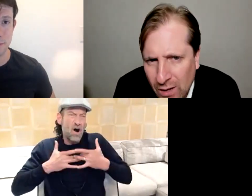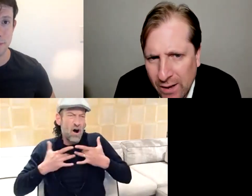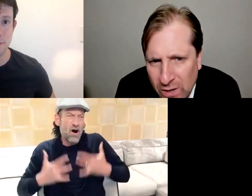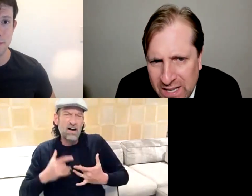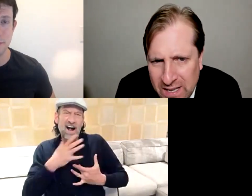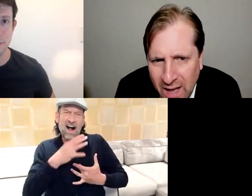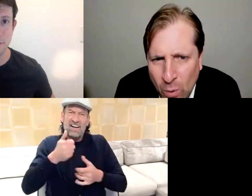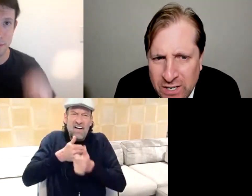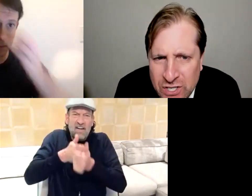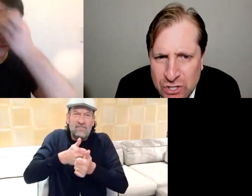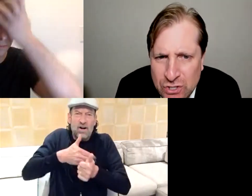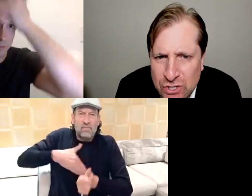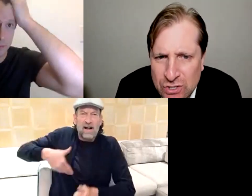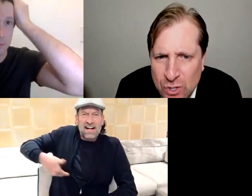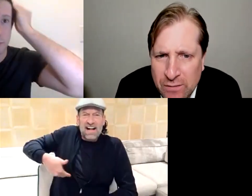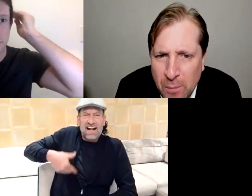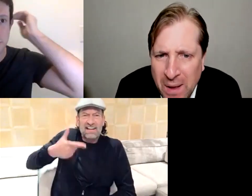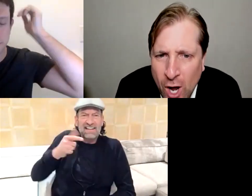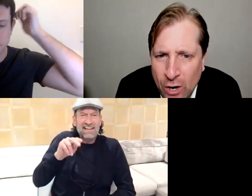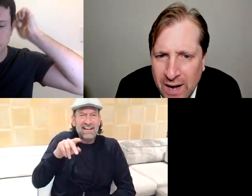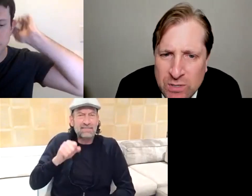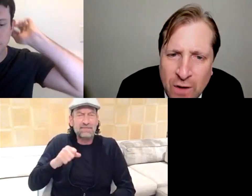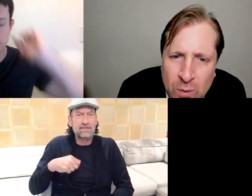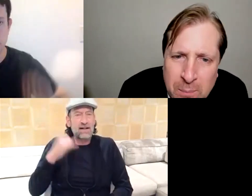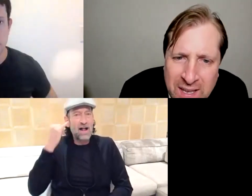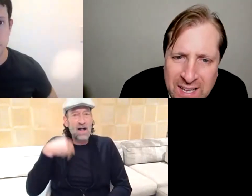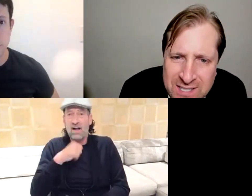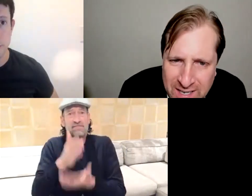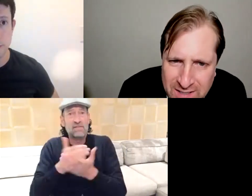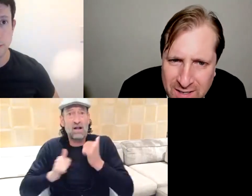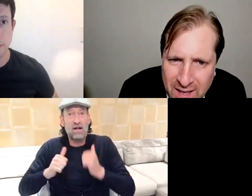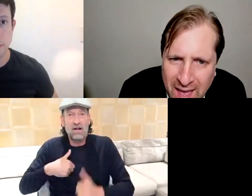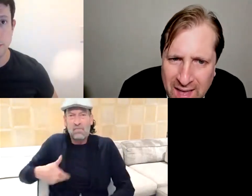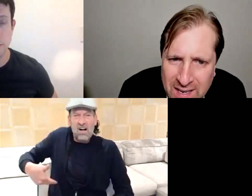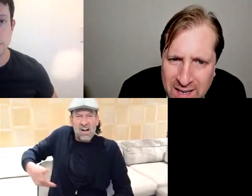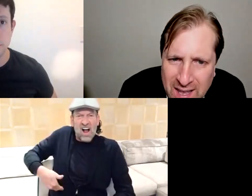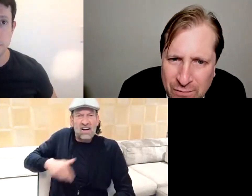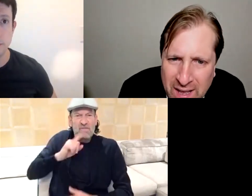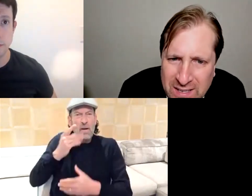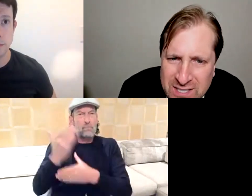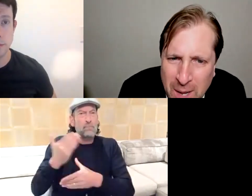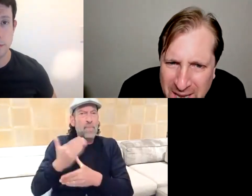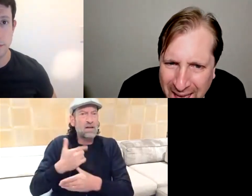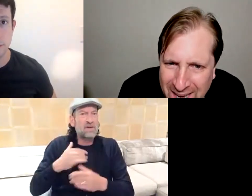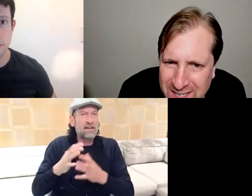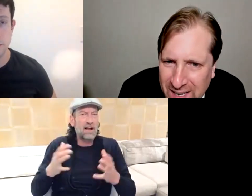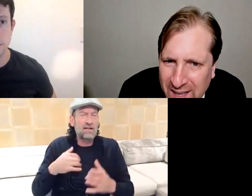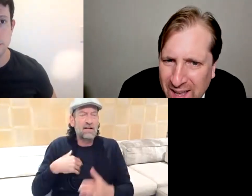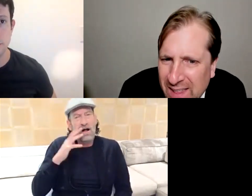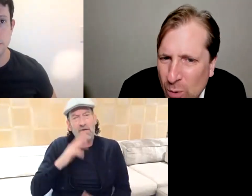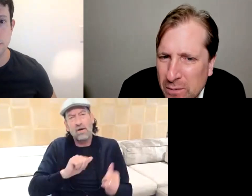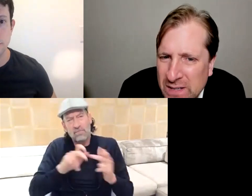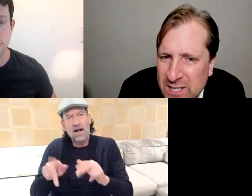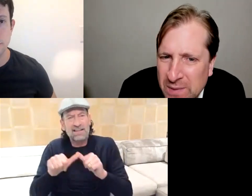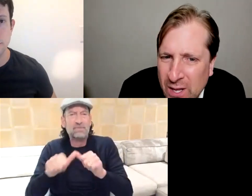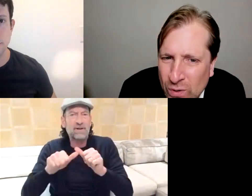Well, I wanted to do it from my heart. I was following my instinct. And if I stopped acting,